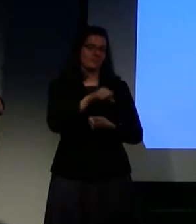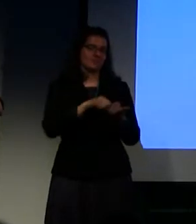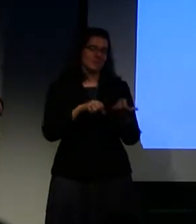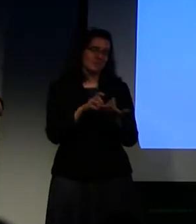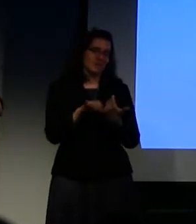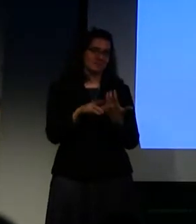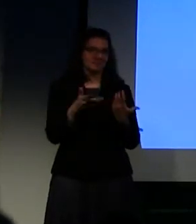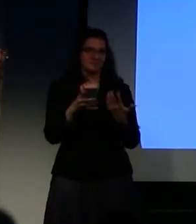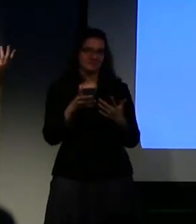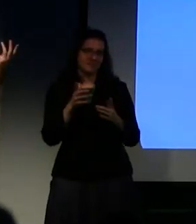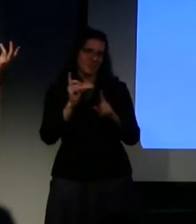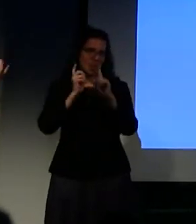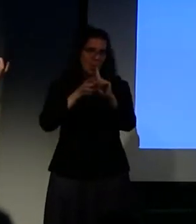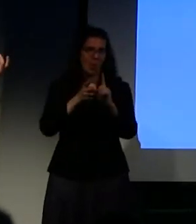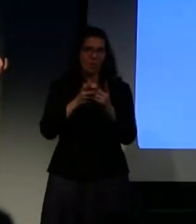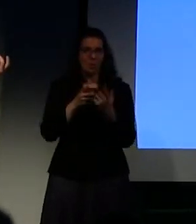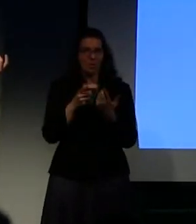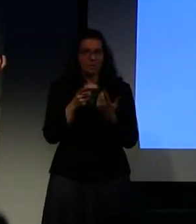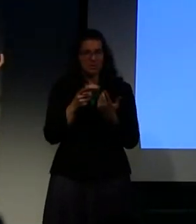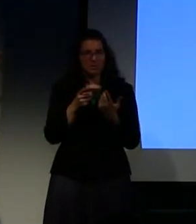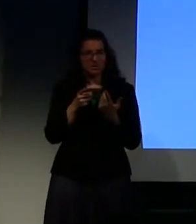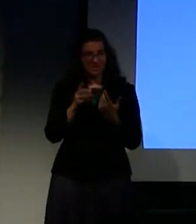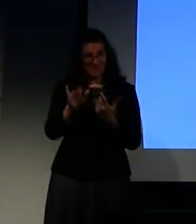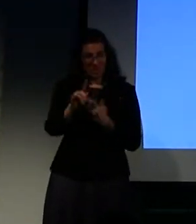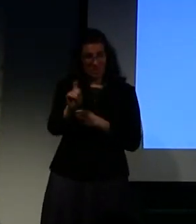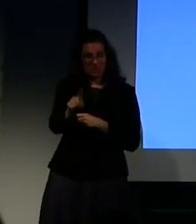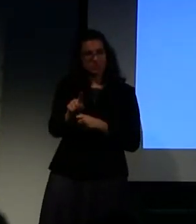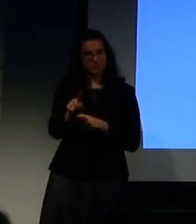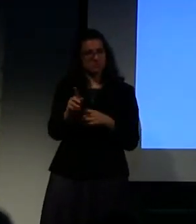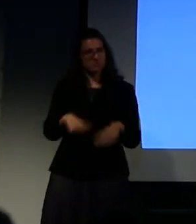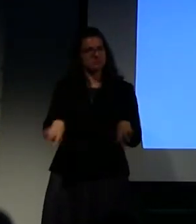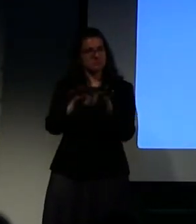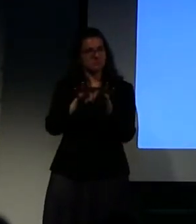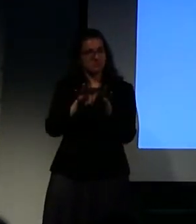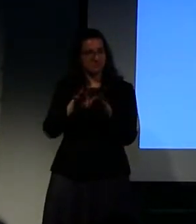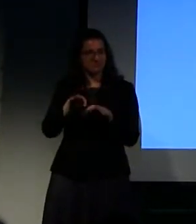of why that question is important in the piece.